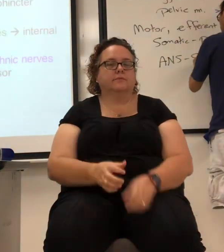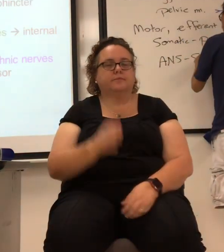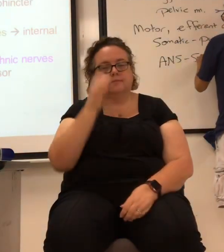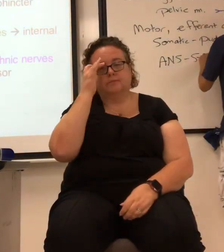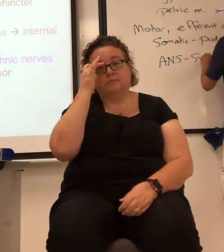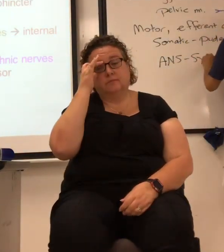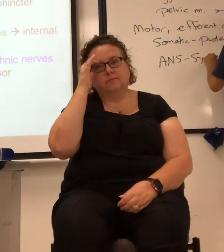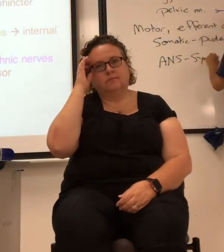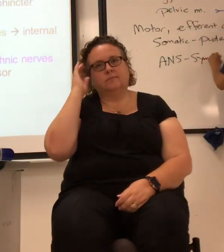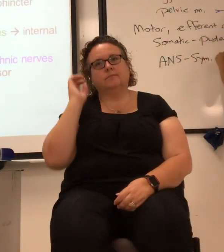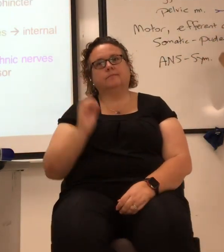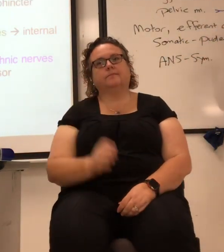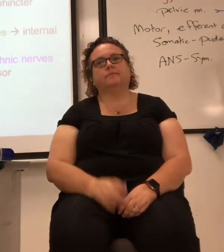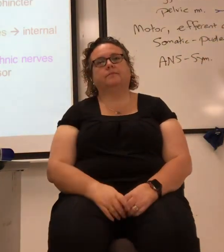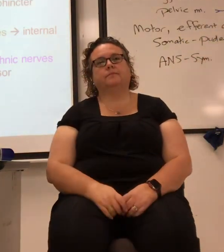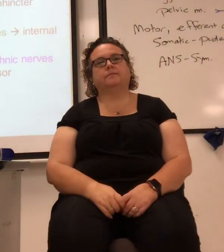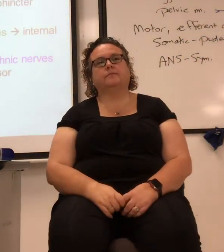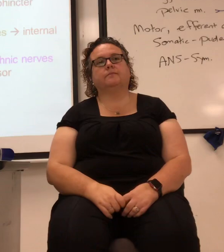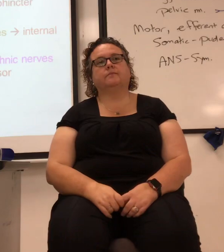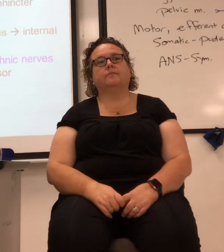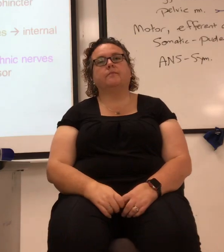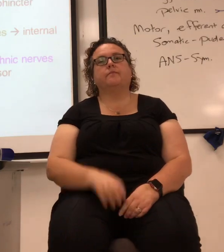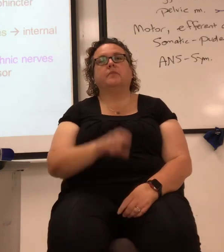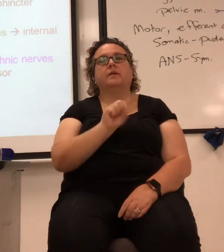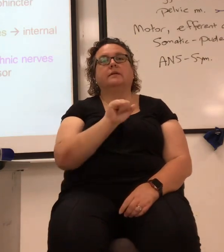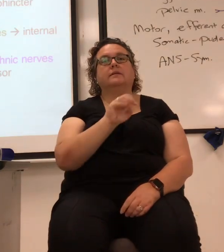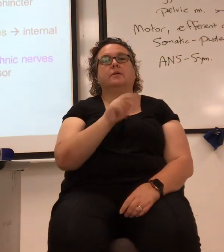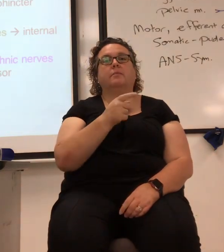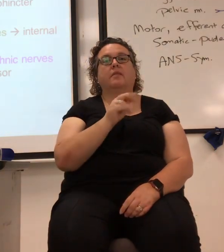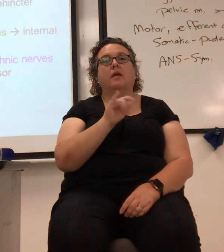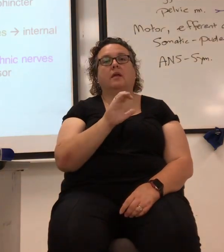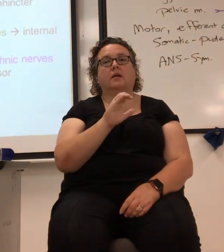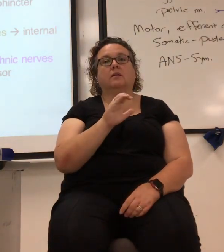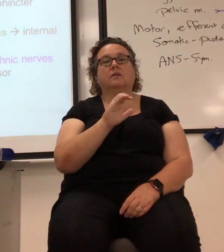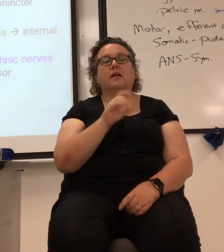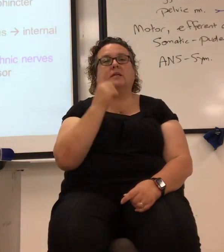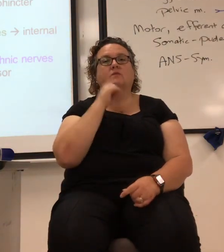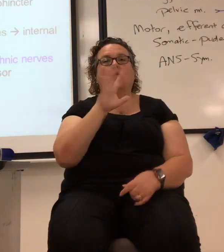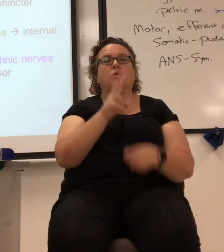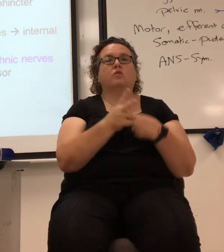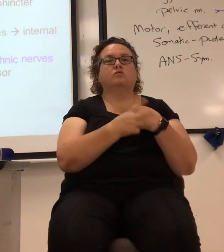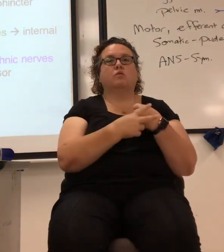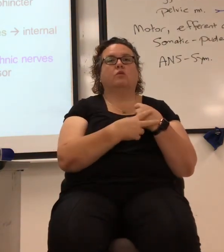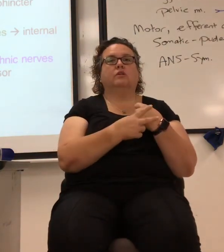External urethral sphincter.